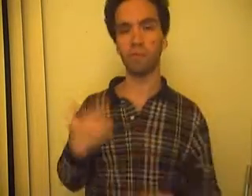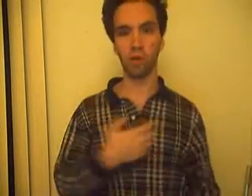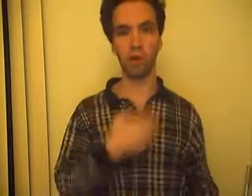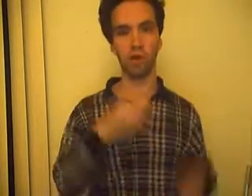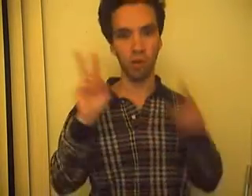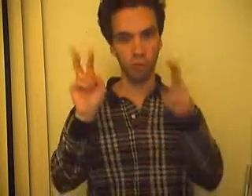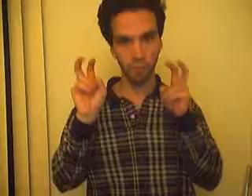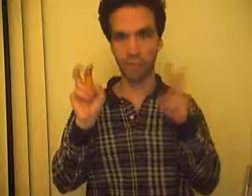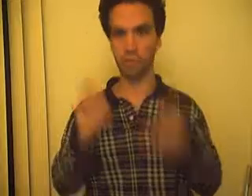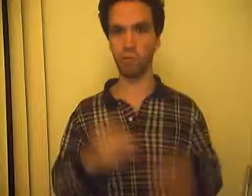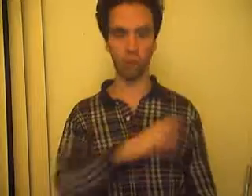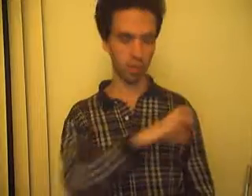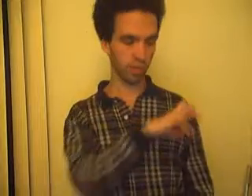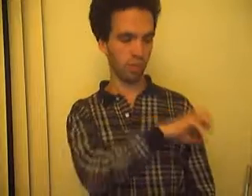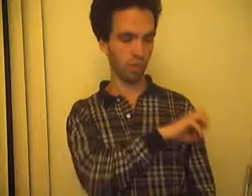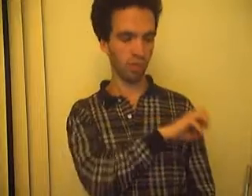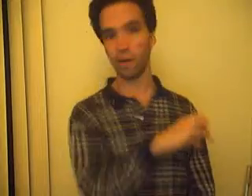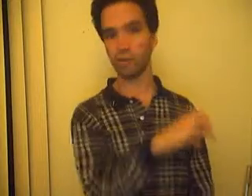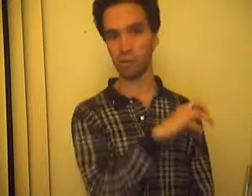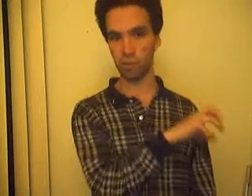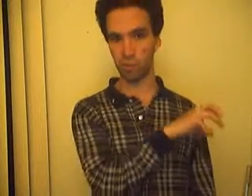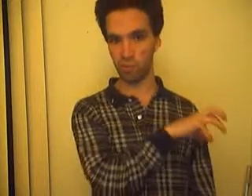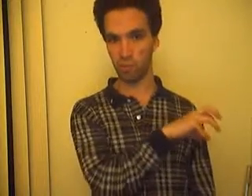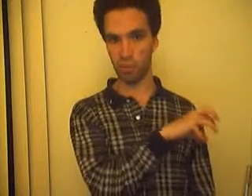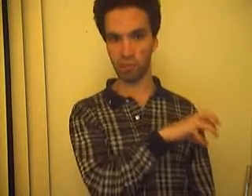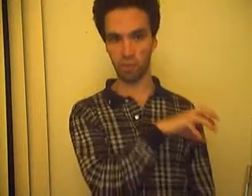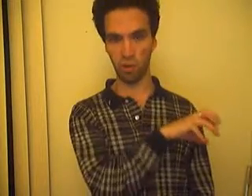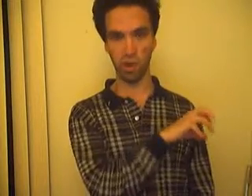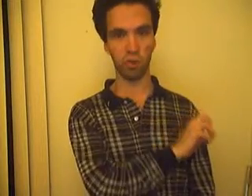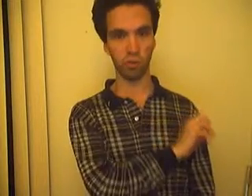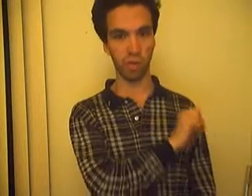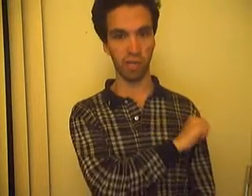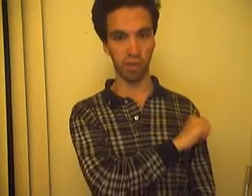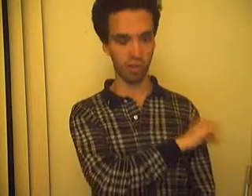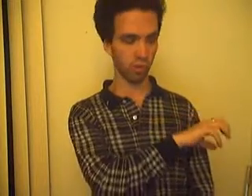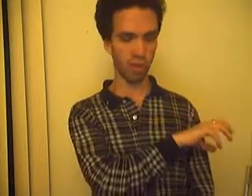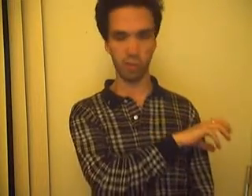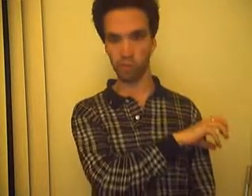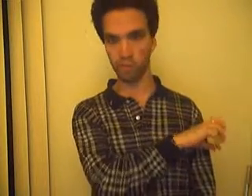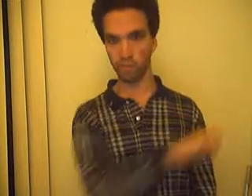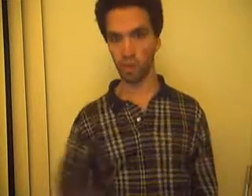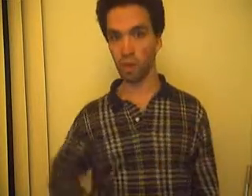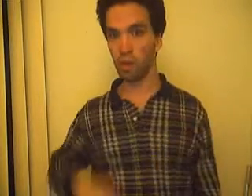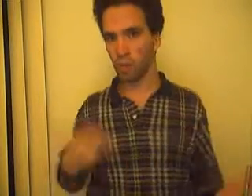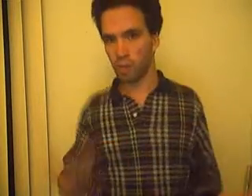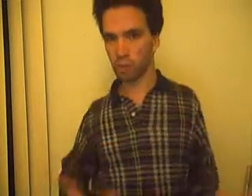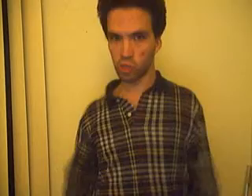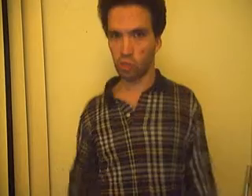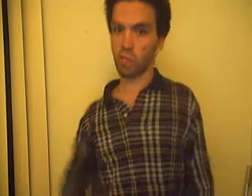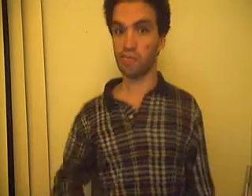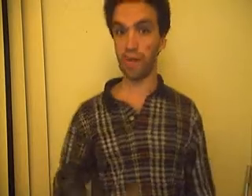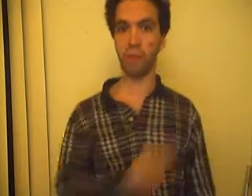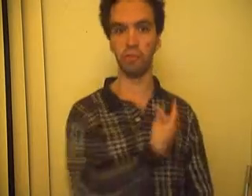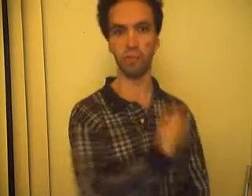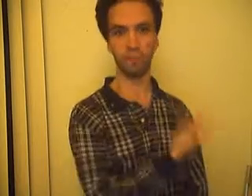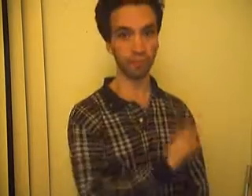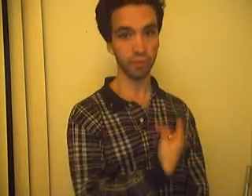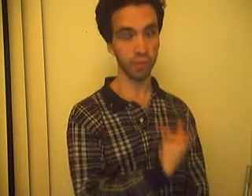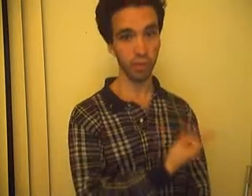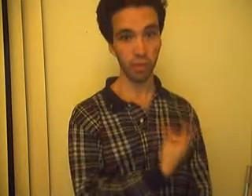song, my sweetheart is as a pronoun is right here in space. But I'm just going to reestablish it. So